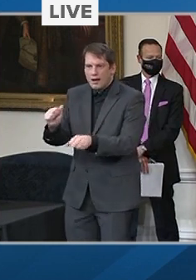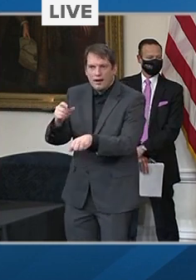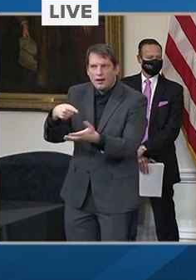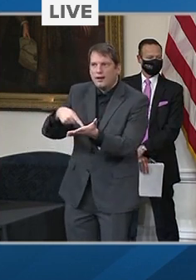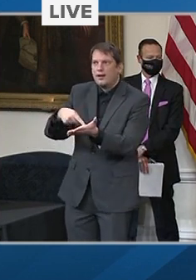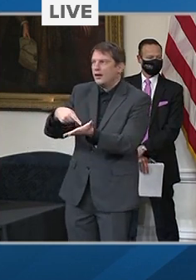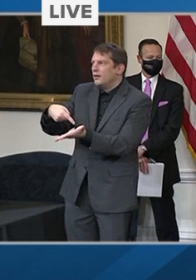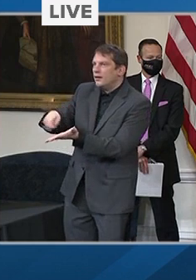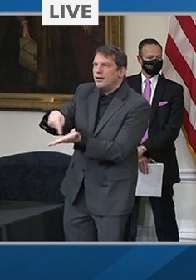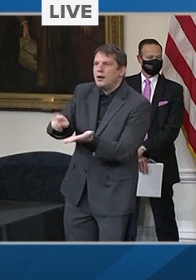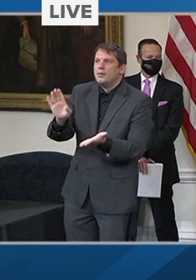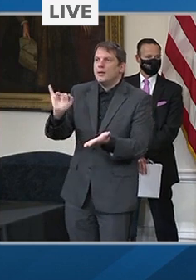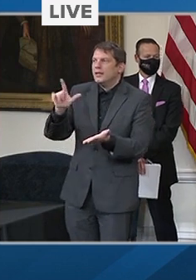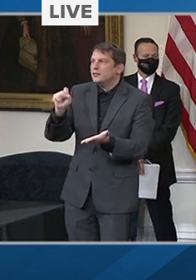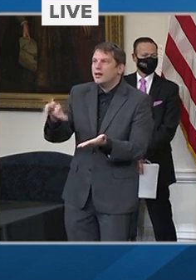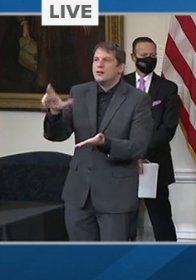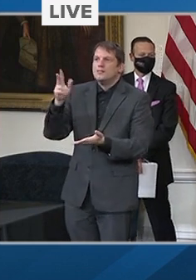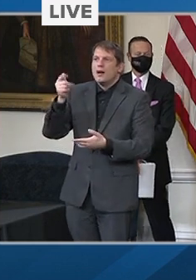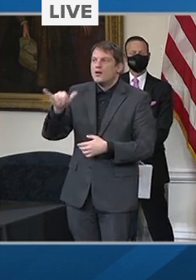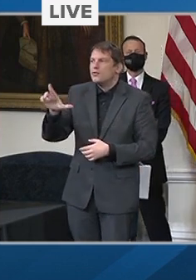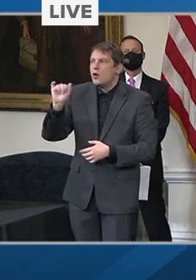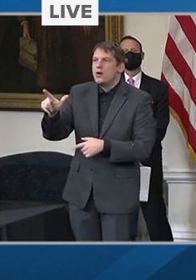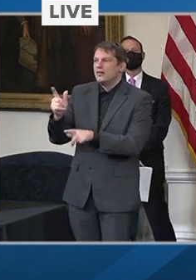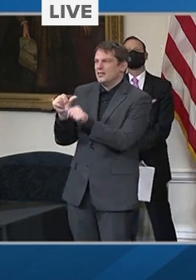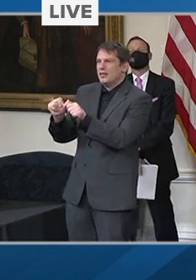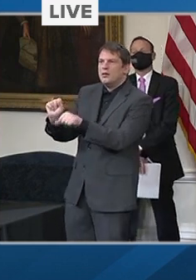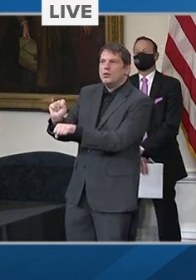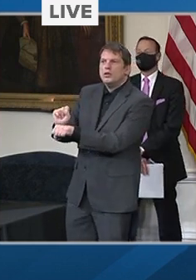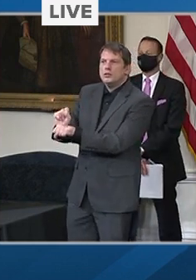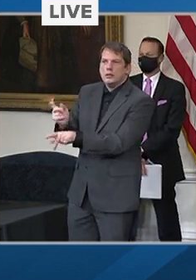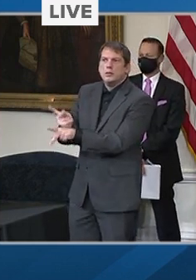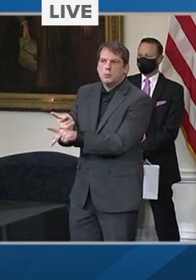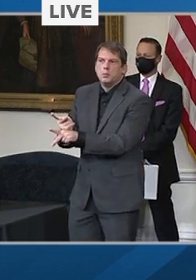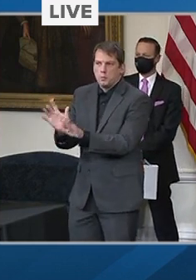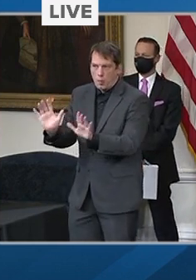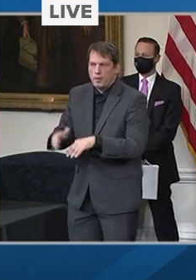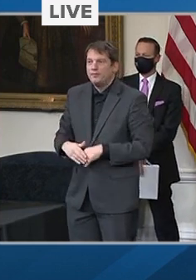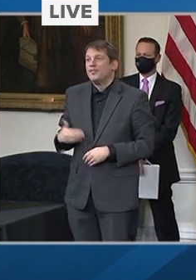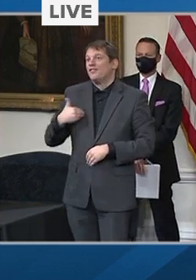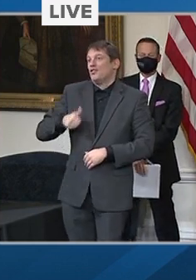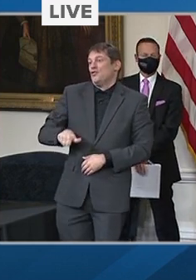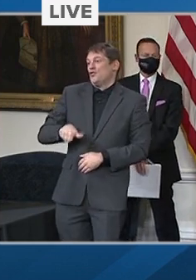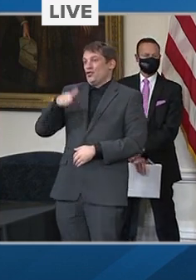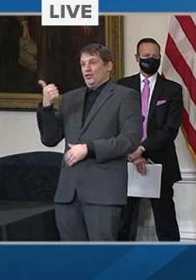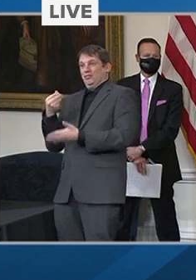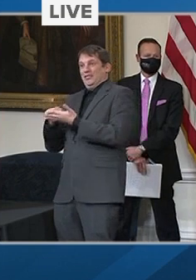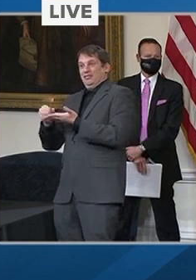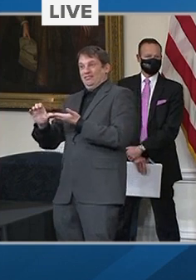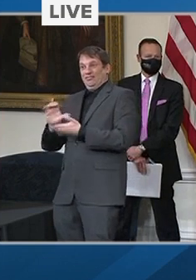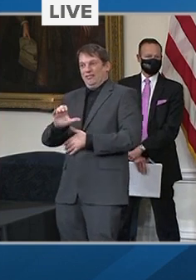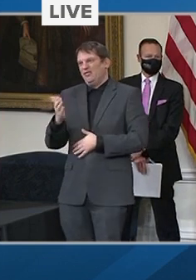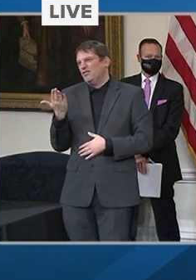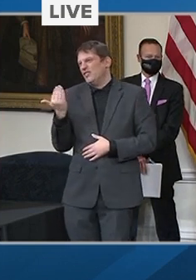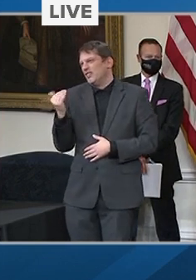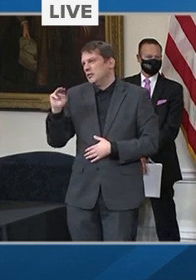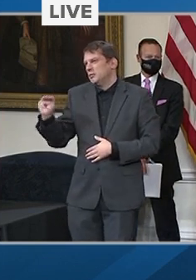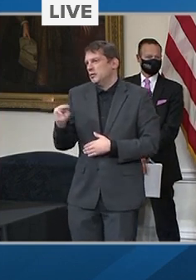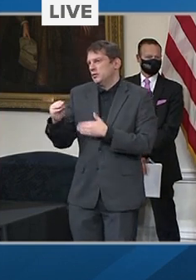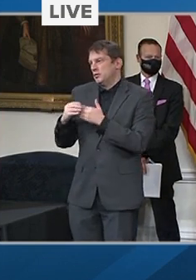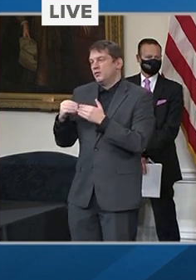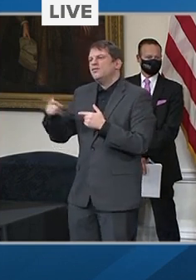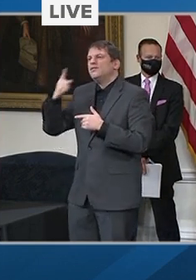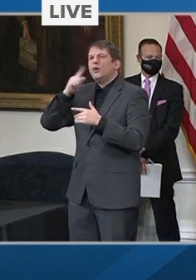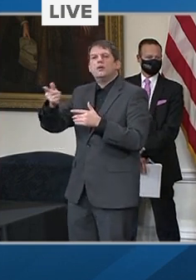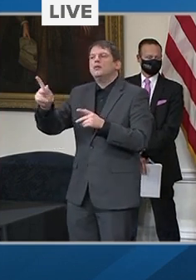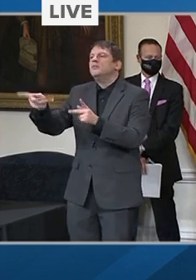we are providing another $15 million in assistance to entertainment venues through our successful Main